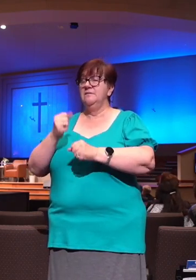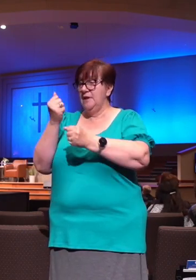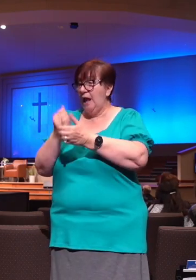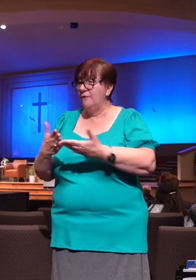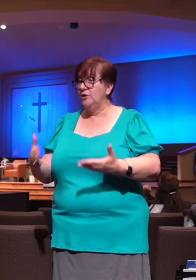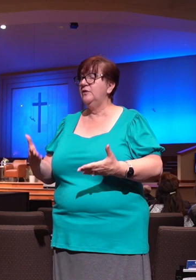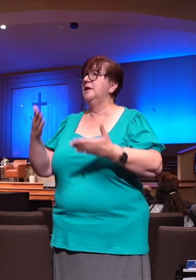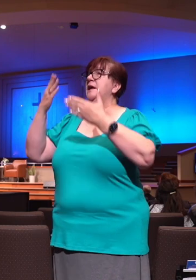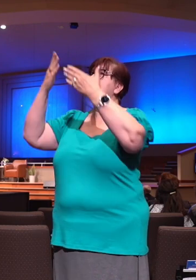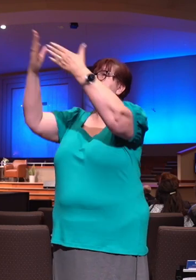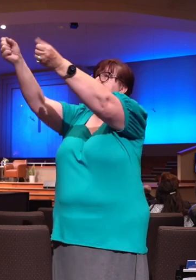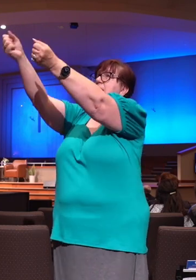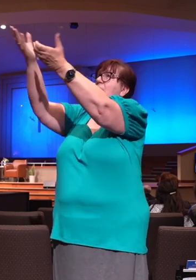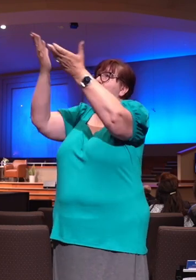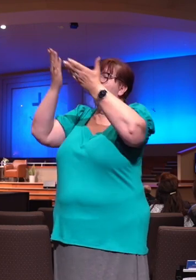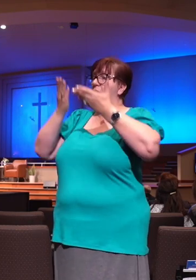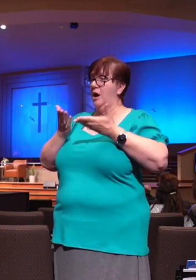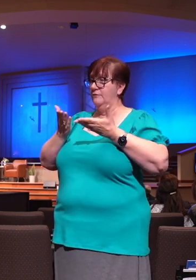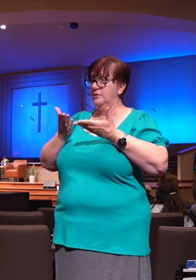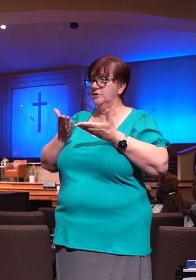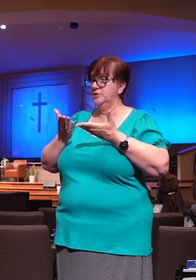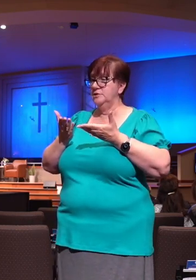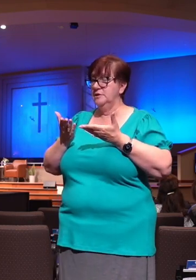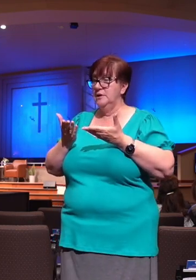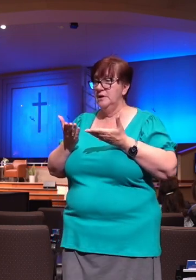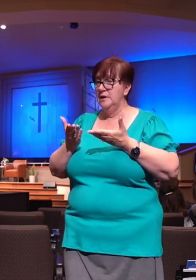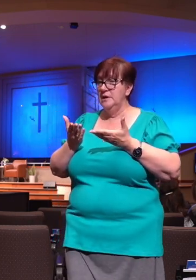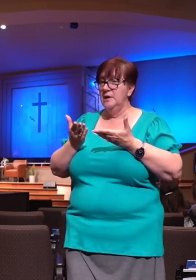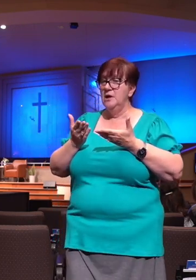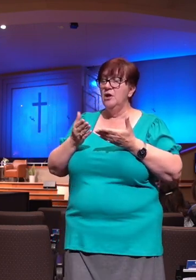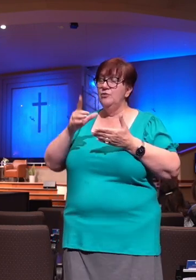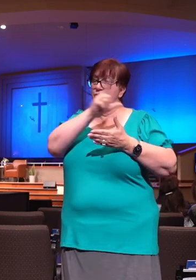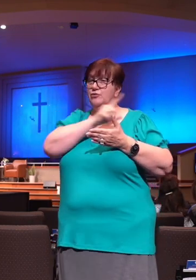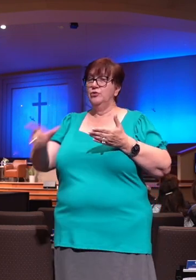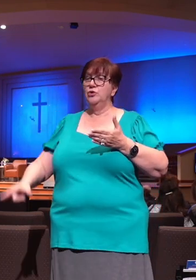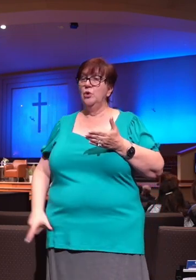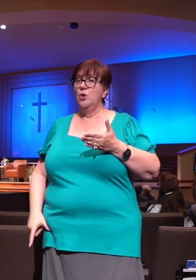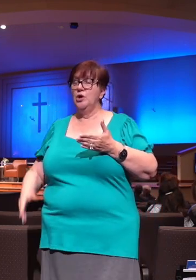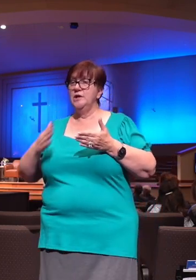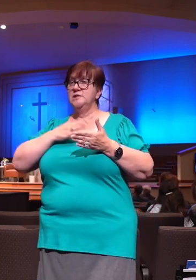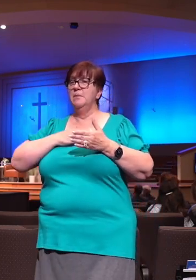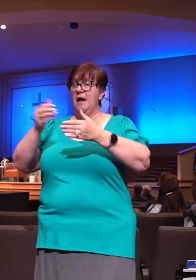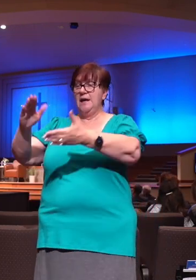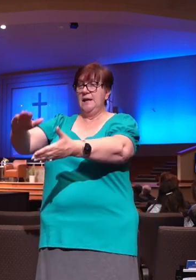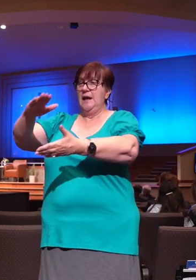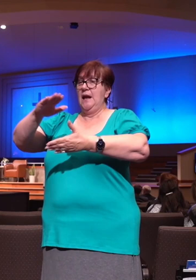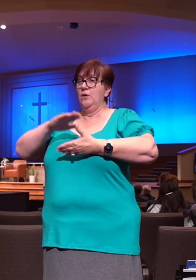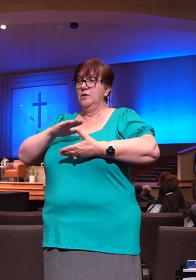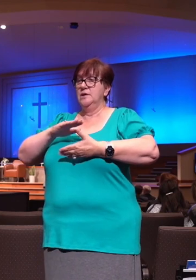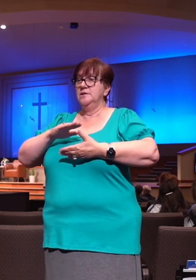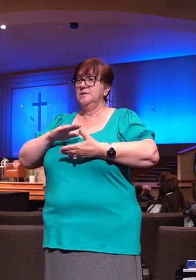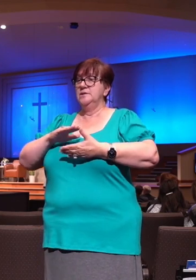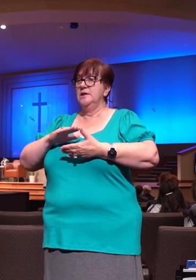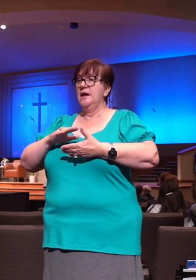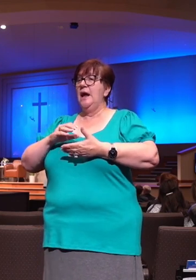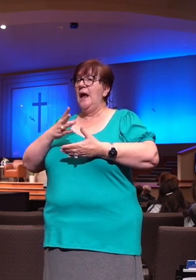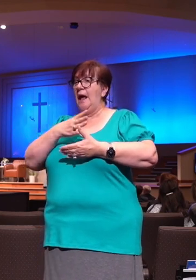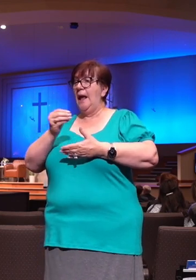is the portion of mine inheritance. In my cup thou maintainest my lot. The lions are fallen unto me